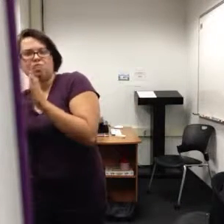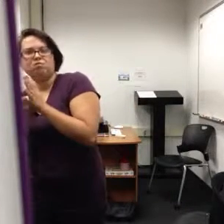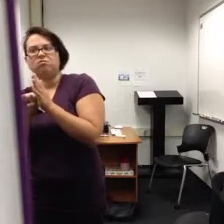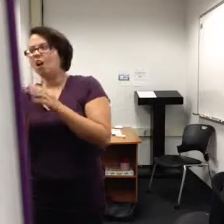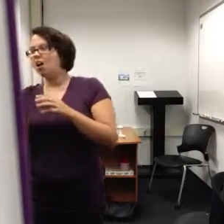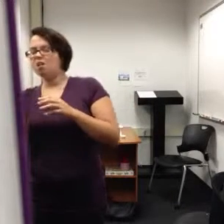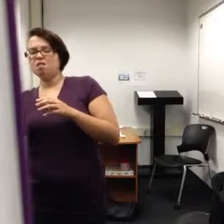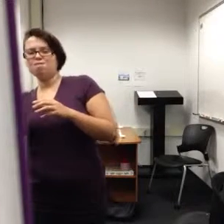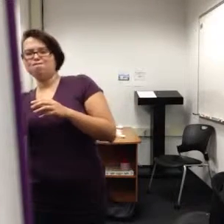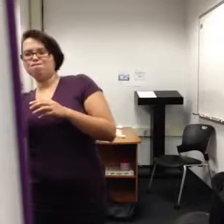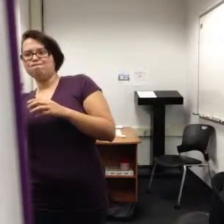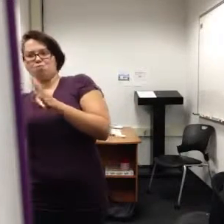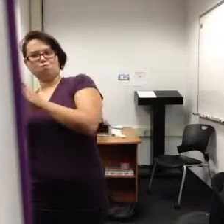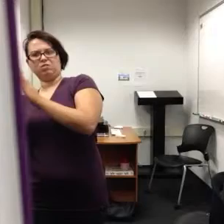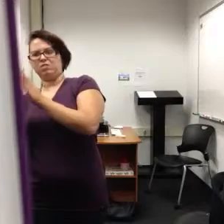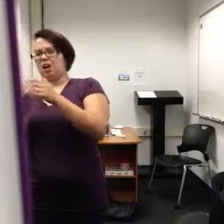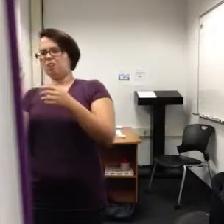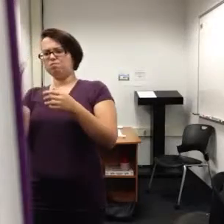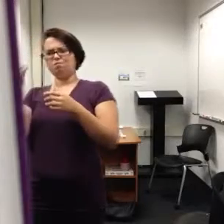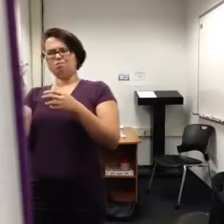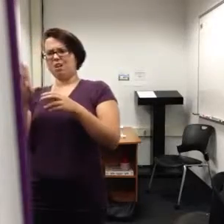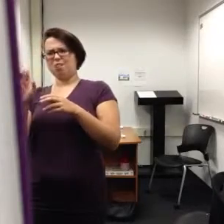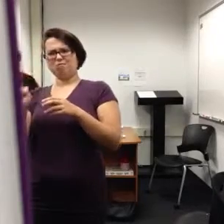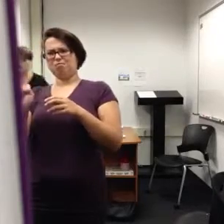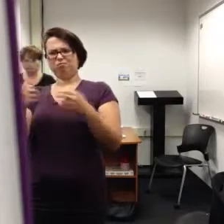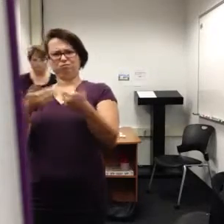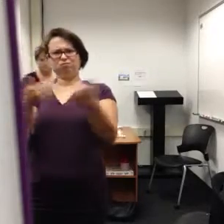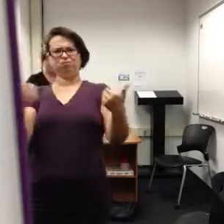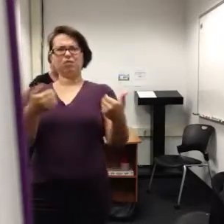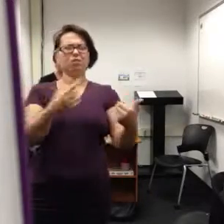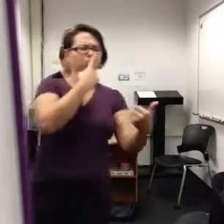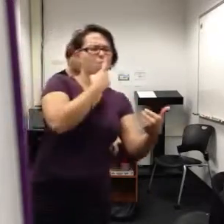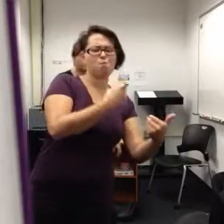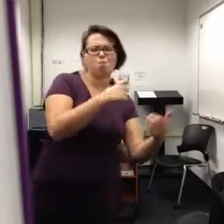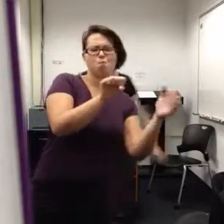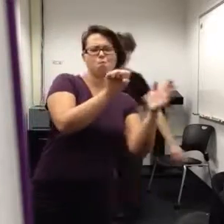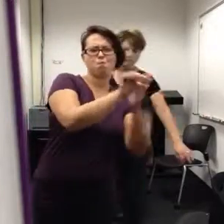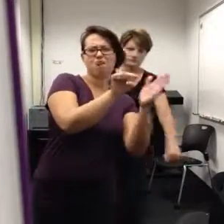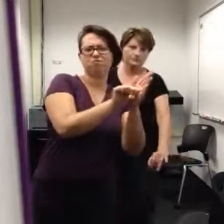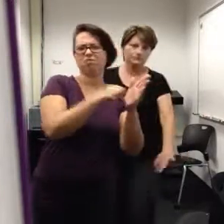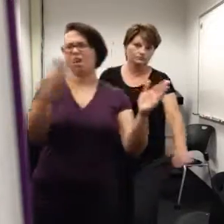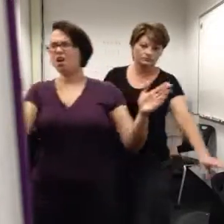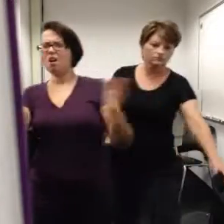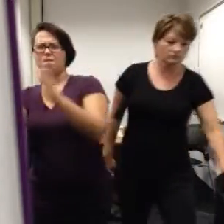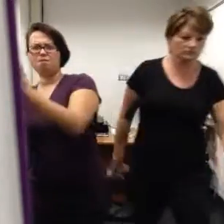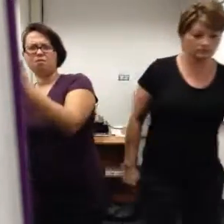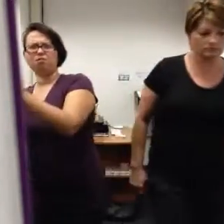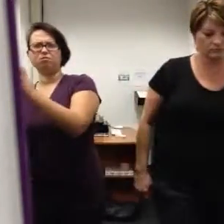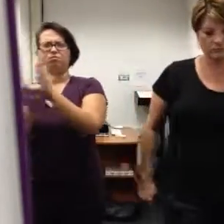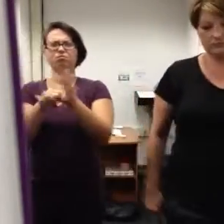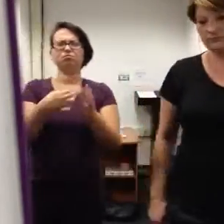States is now so divided. Divided almost to the point where we're uncivil, depending on which side you